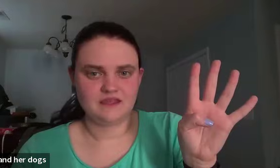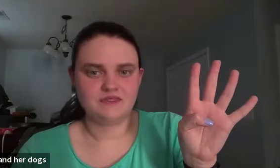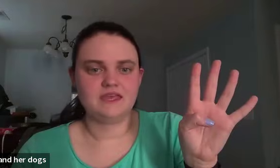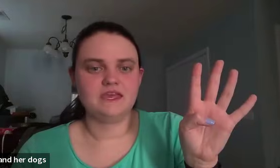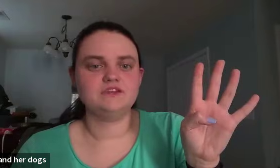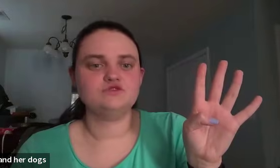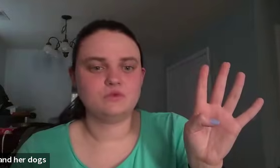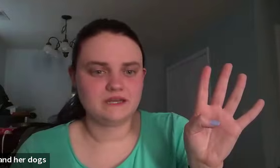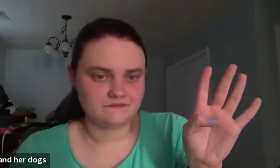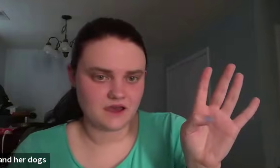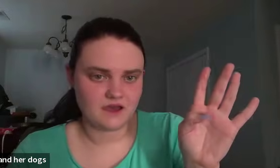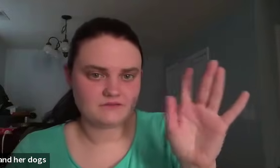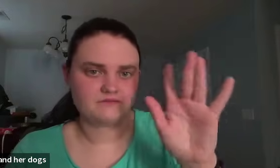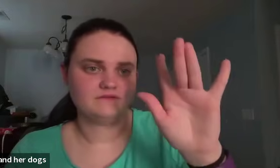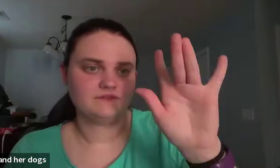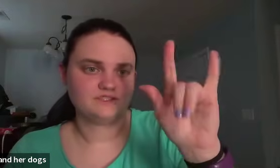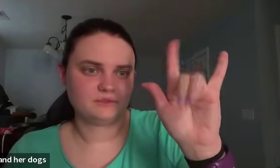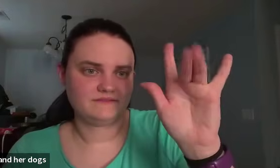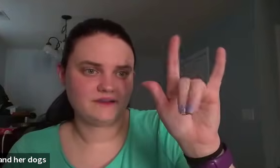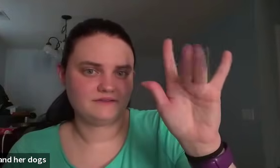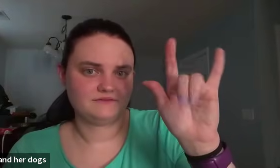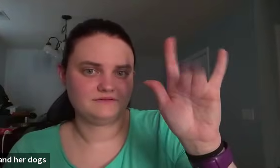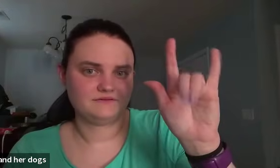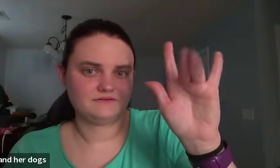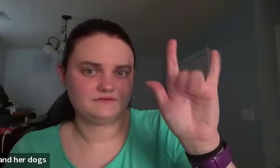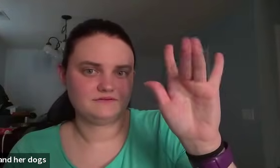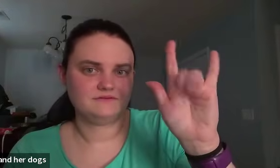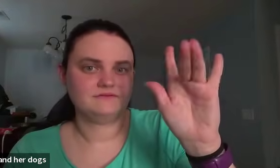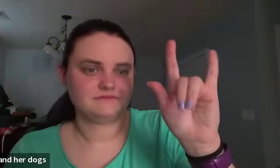and then 25, 25.